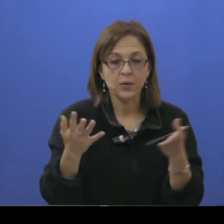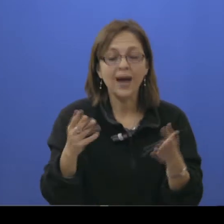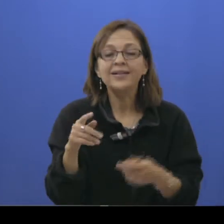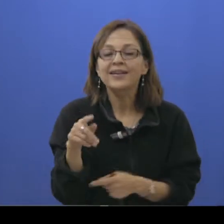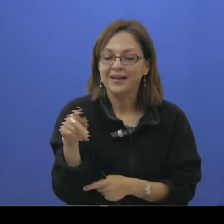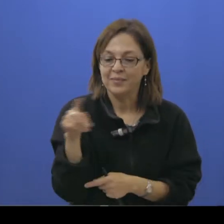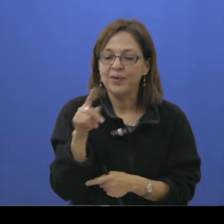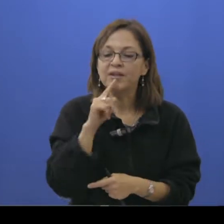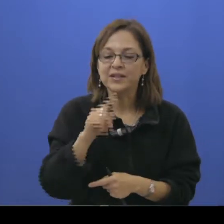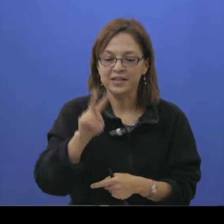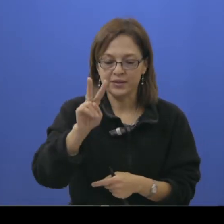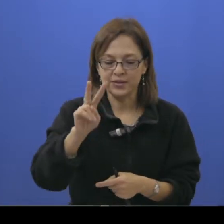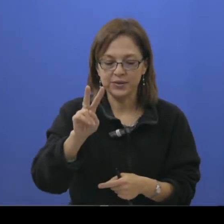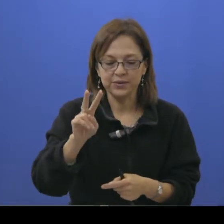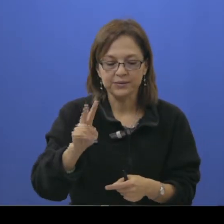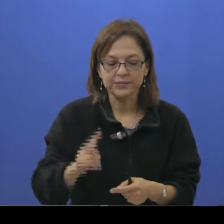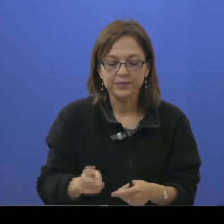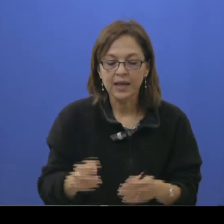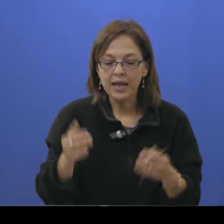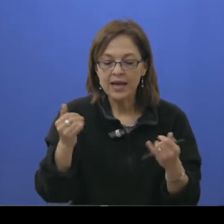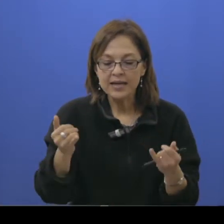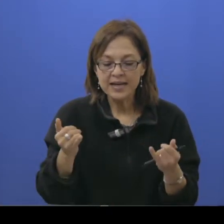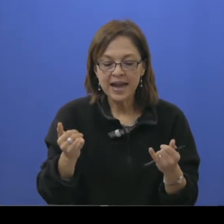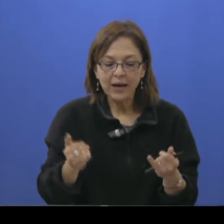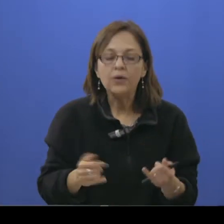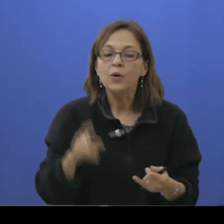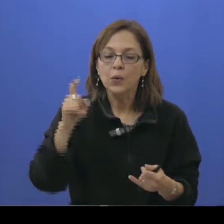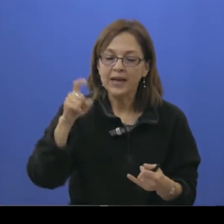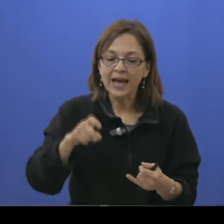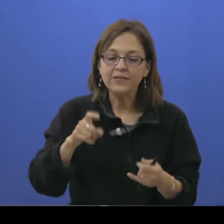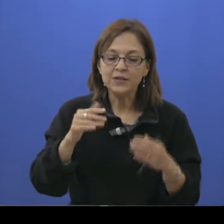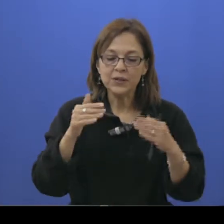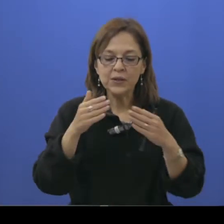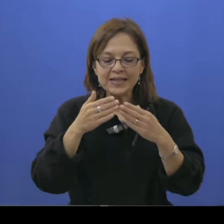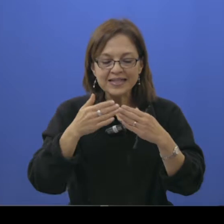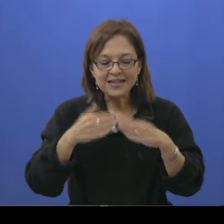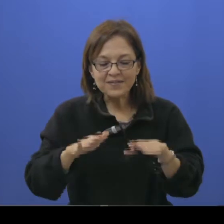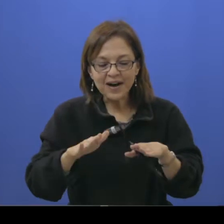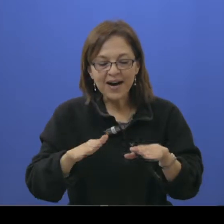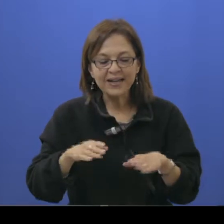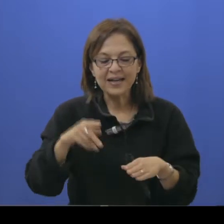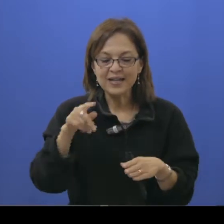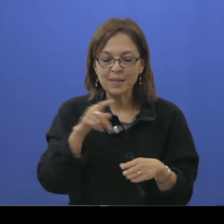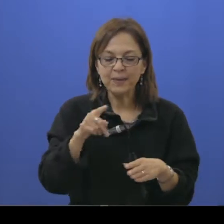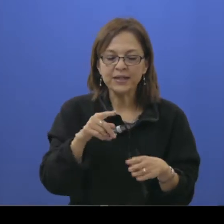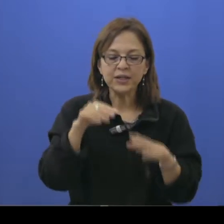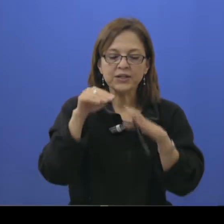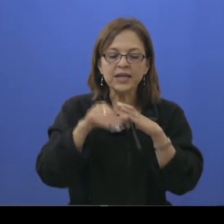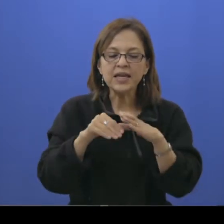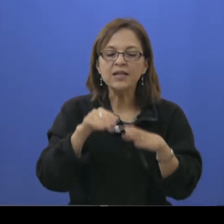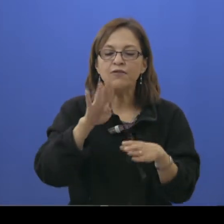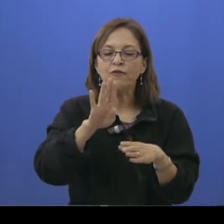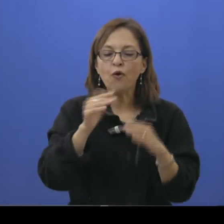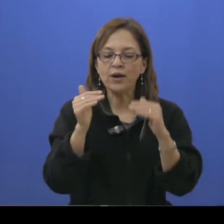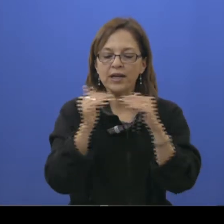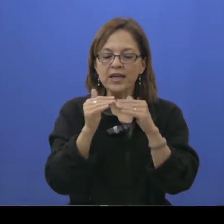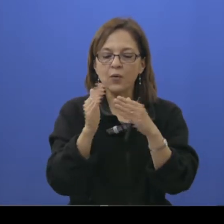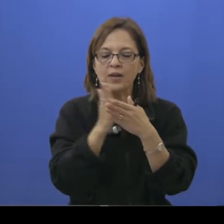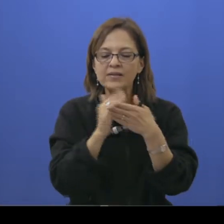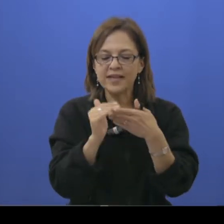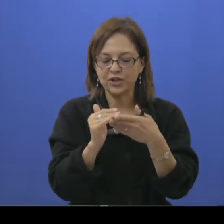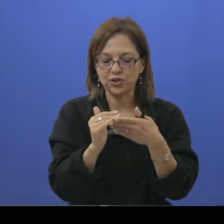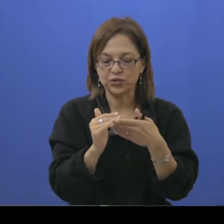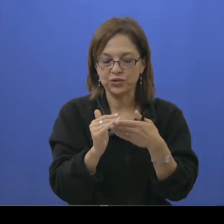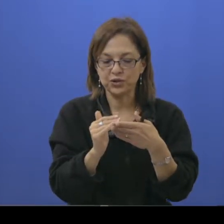Means what? Period is 2. Now, we have to divide the period in 4